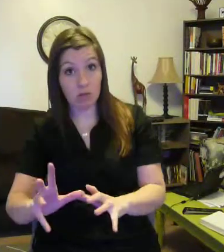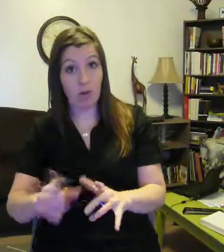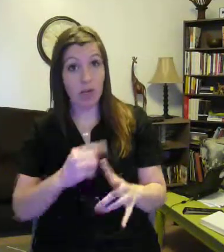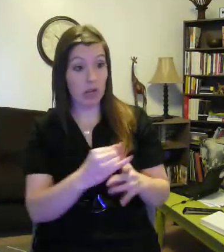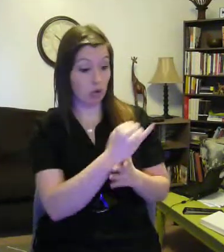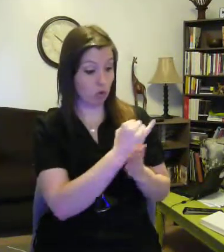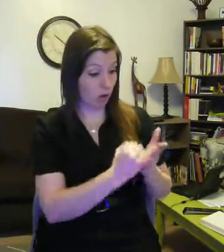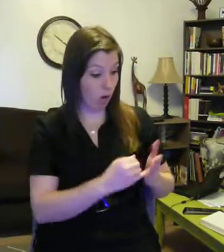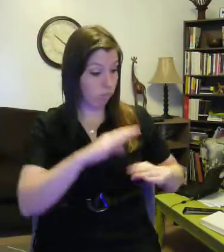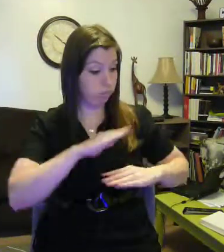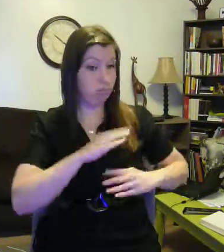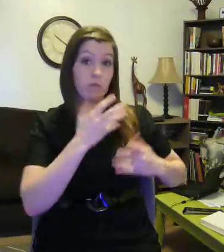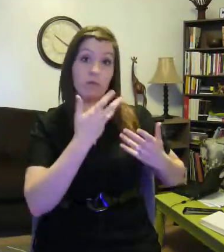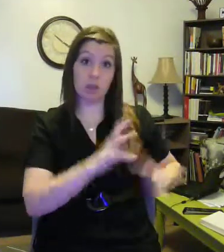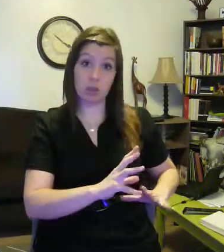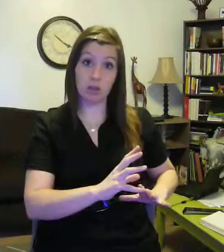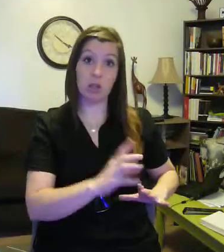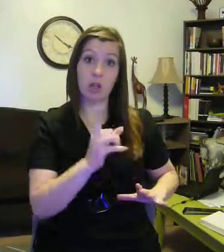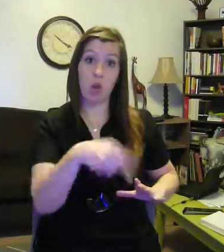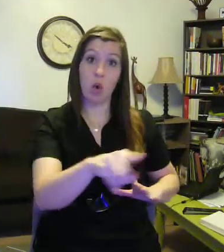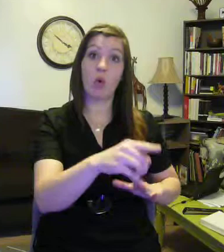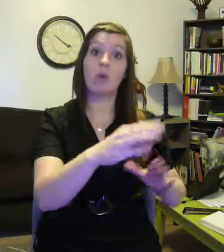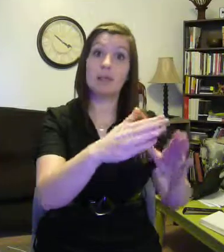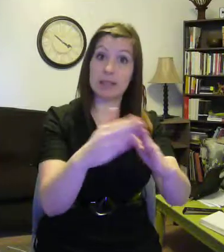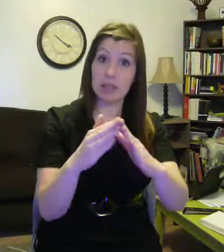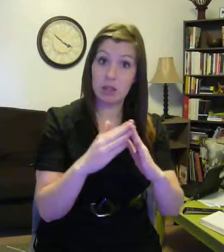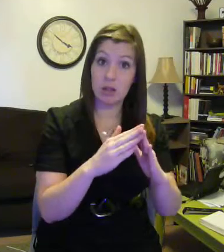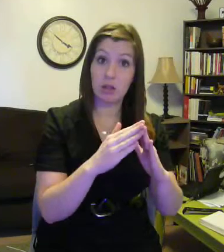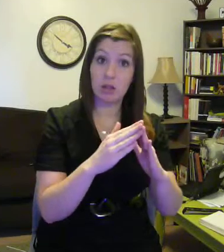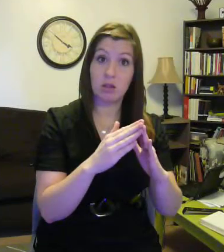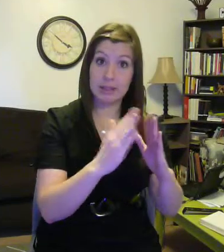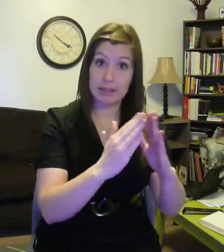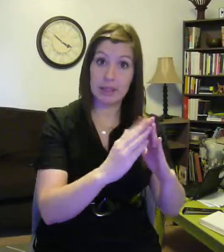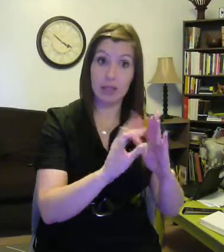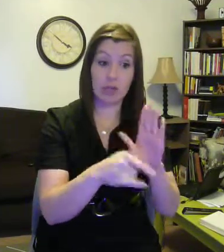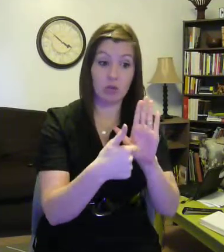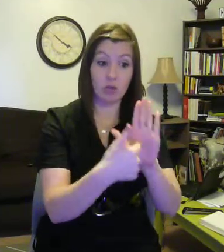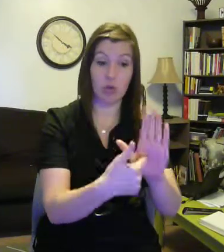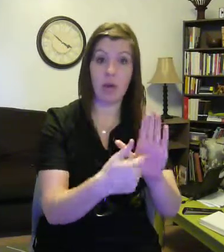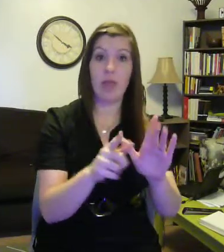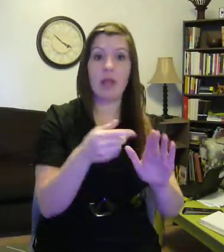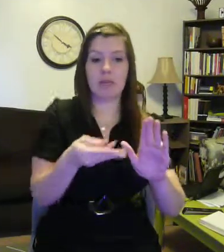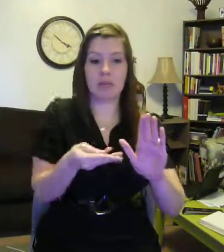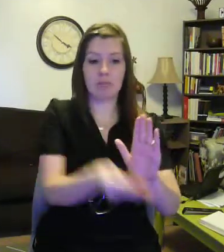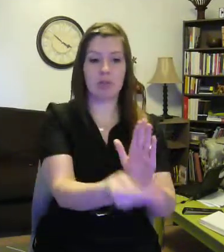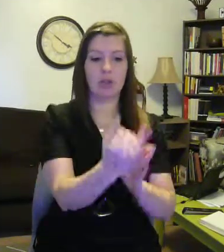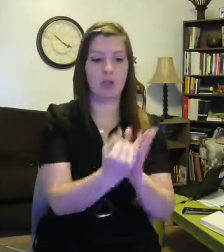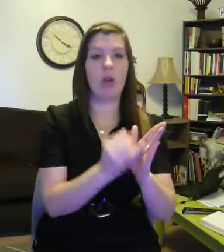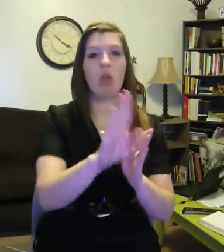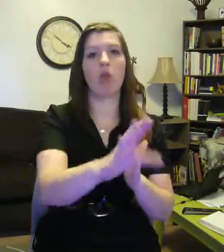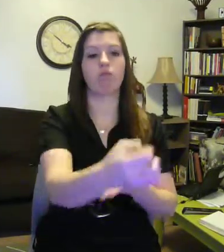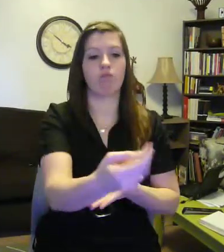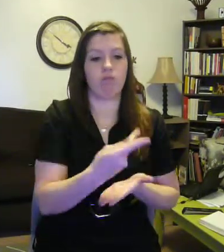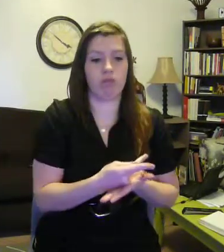county, city, or jurisdiction that we're applying for, we submit these drawings for their approval to obtain a building